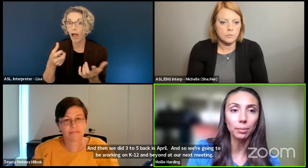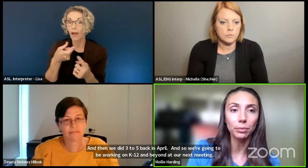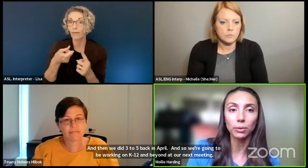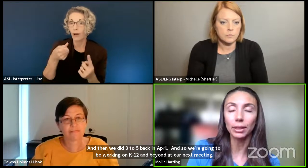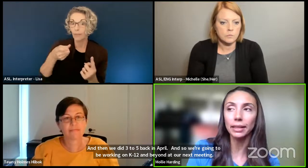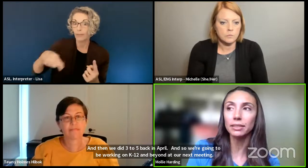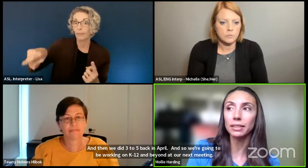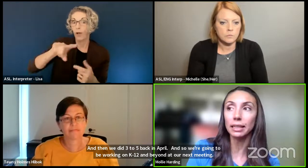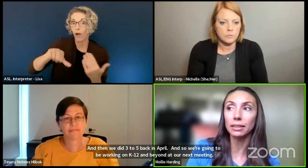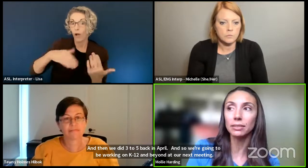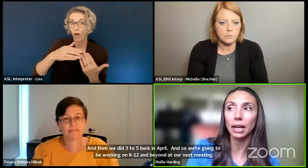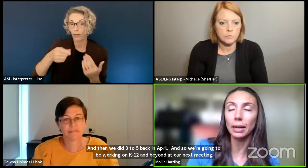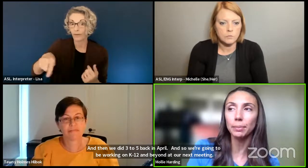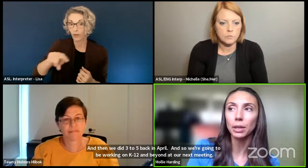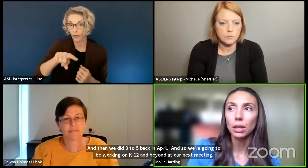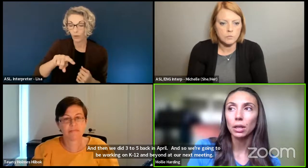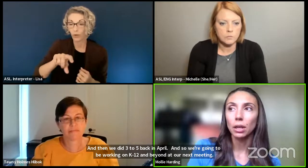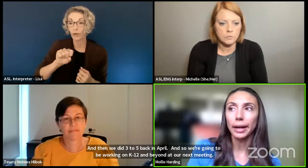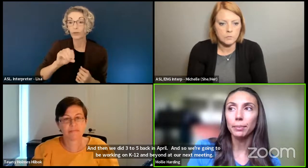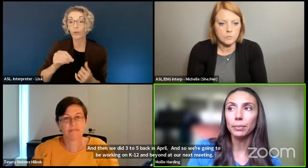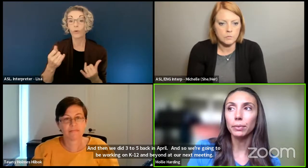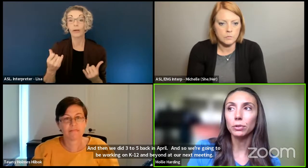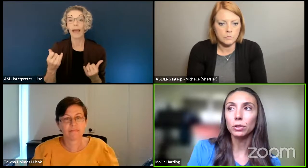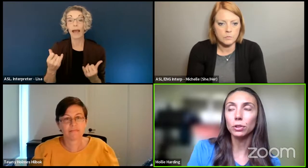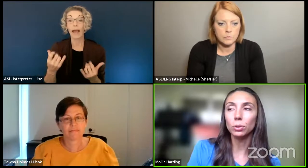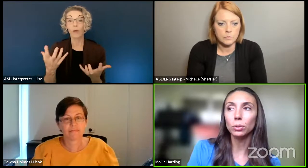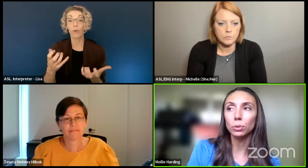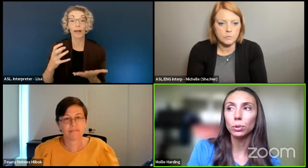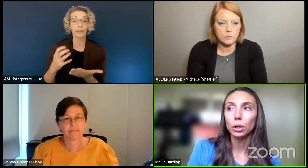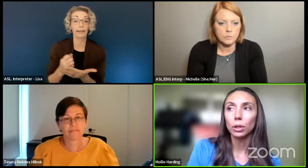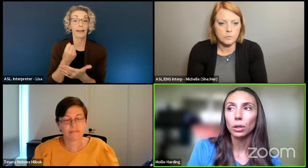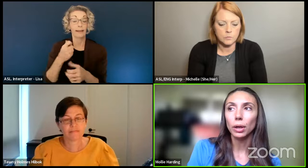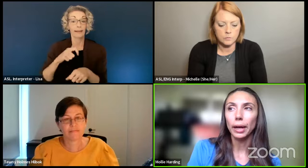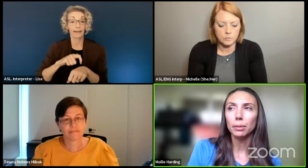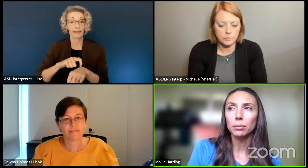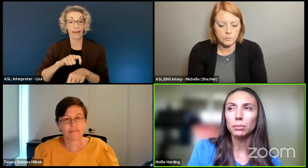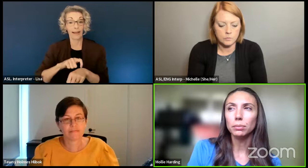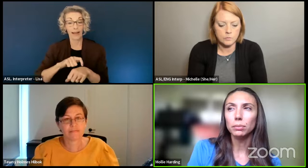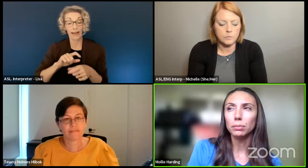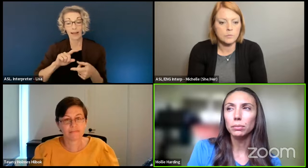you. So I'd like to take this time to